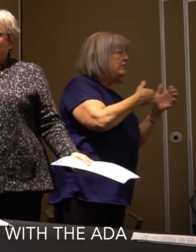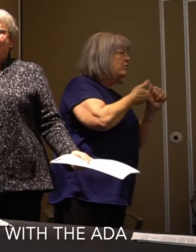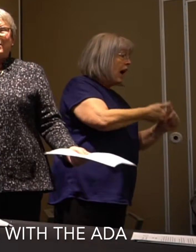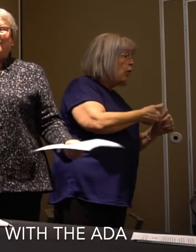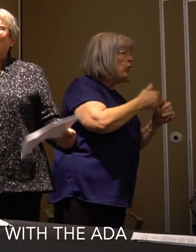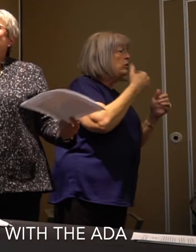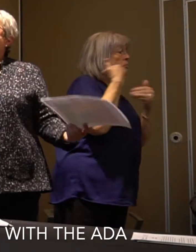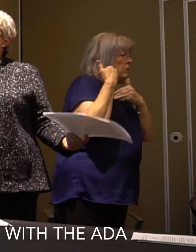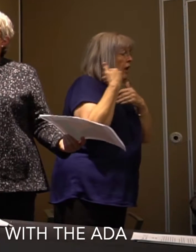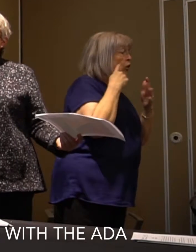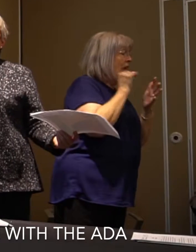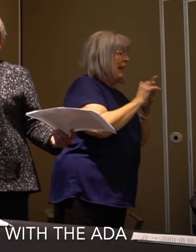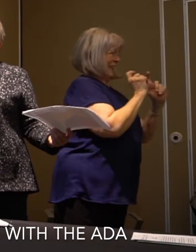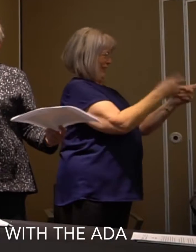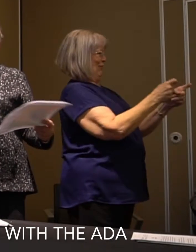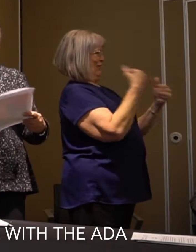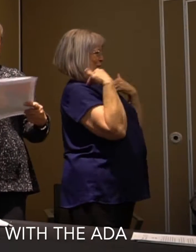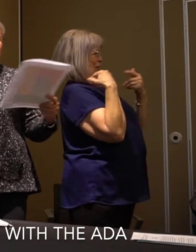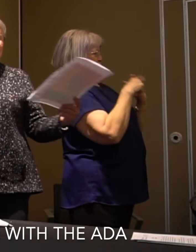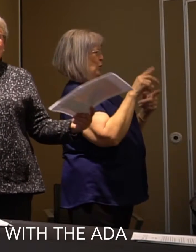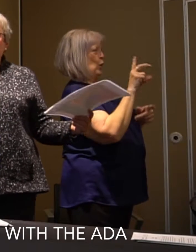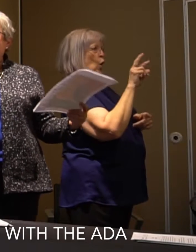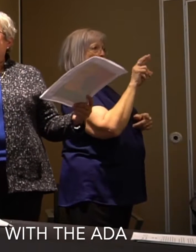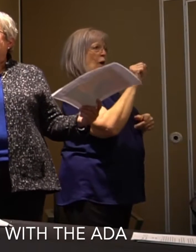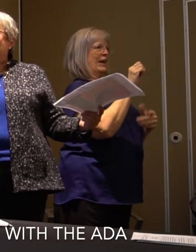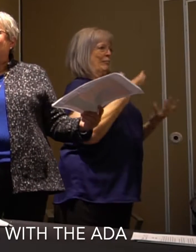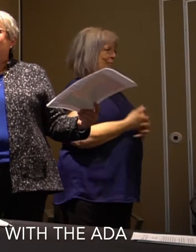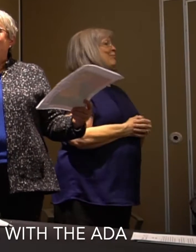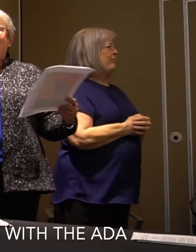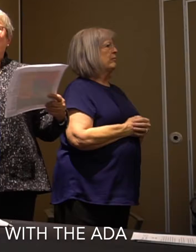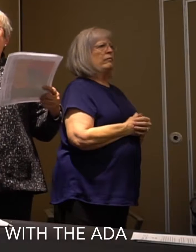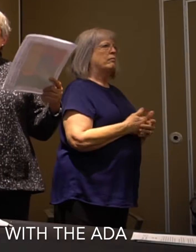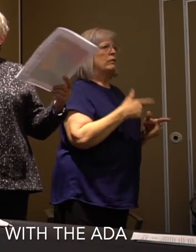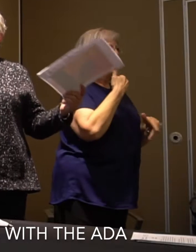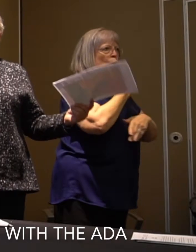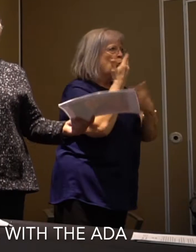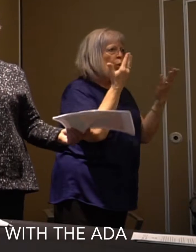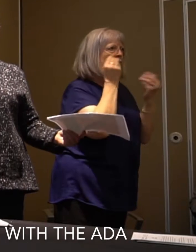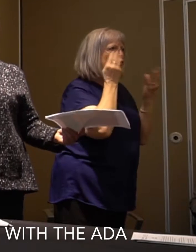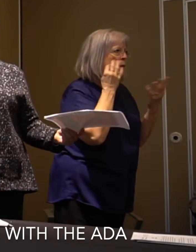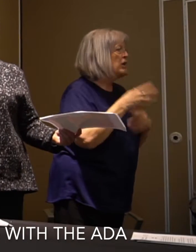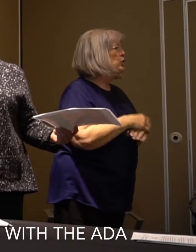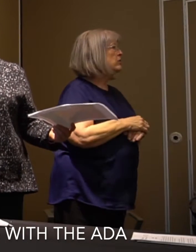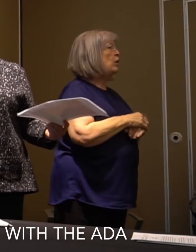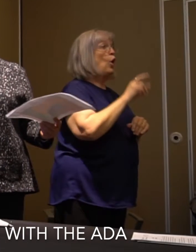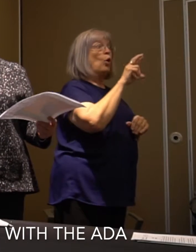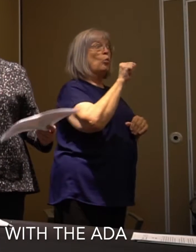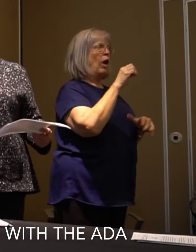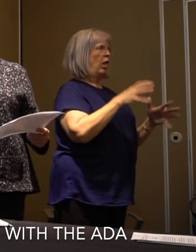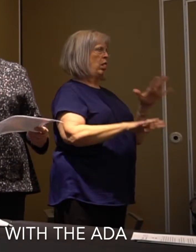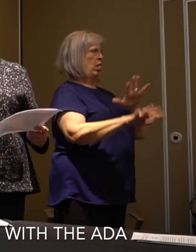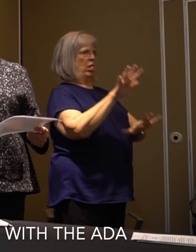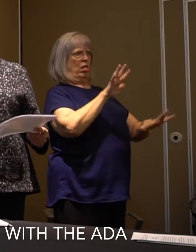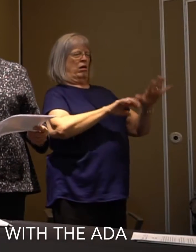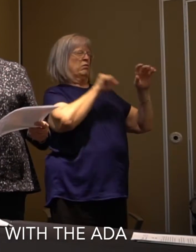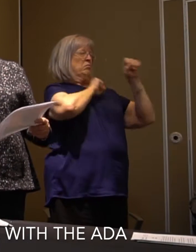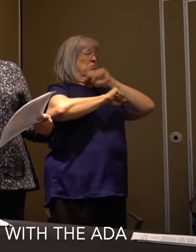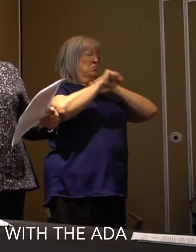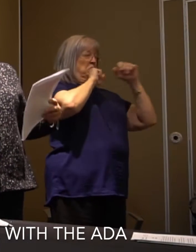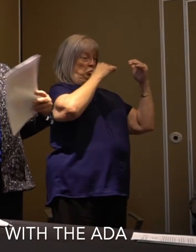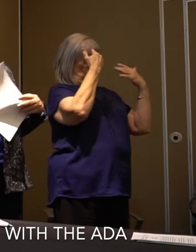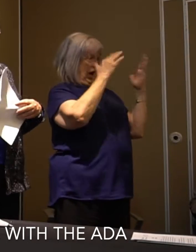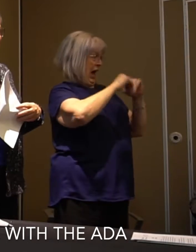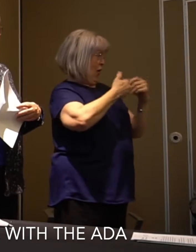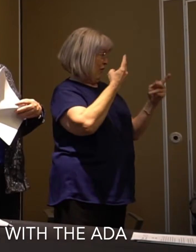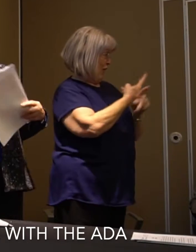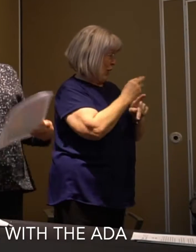RAYs. But there's no guidance, no information. The RAYs are struggling on their own on how to figure this out. And